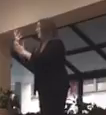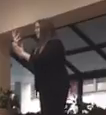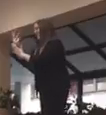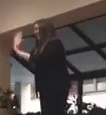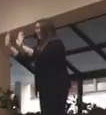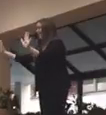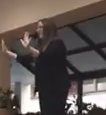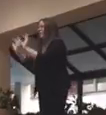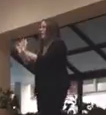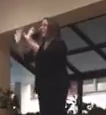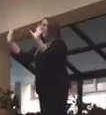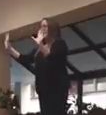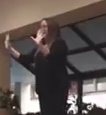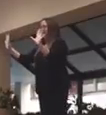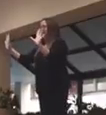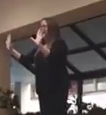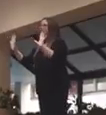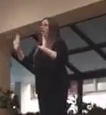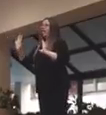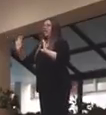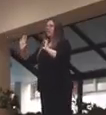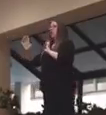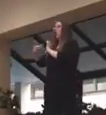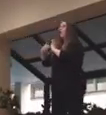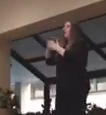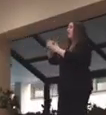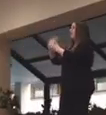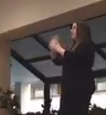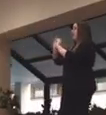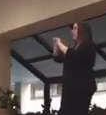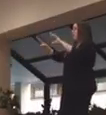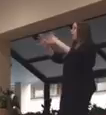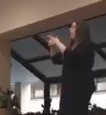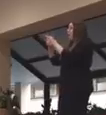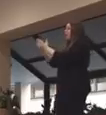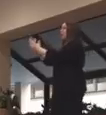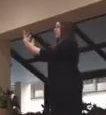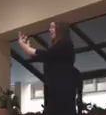It's not starting in spring. Let me clarify and be very clear.